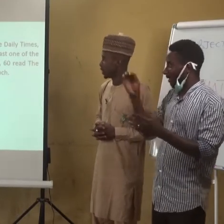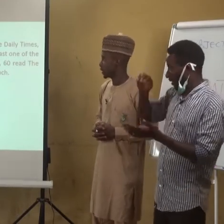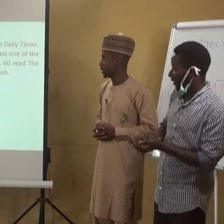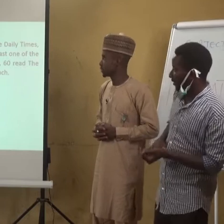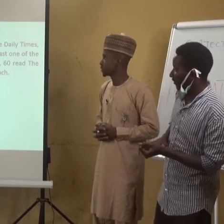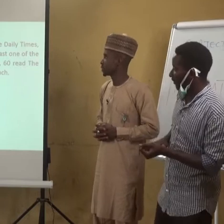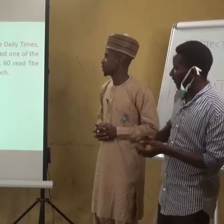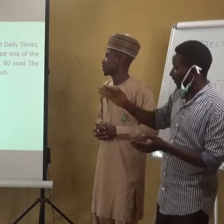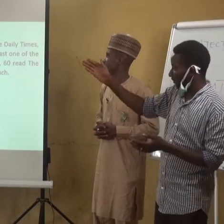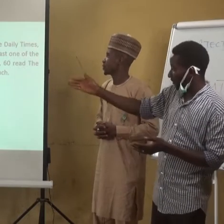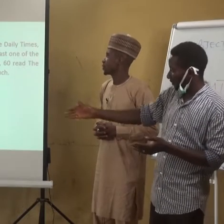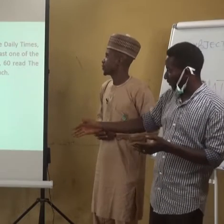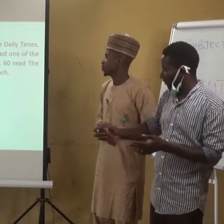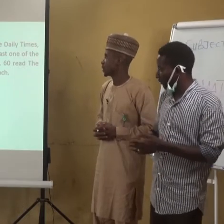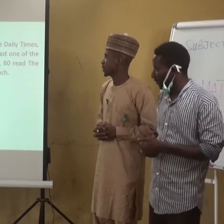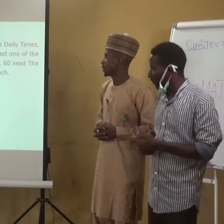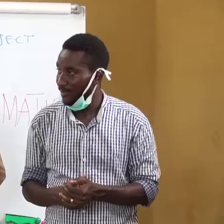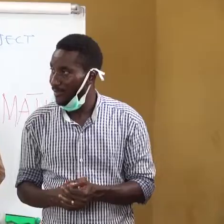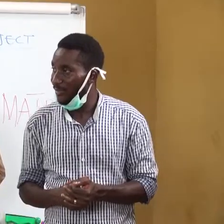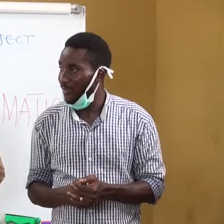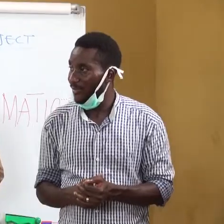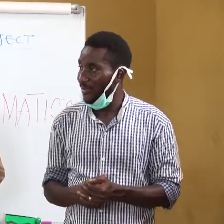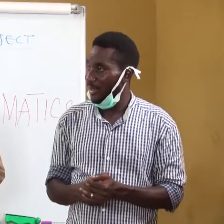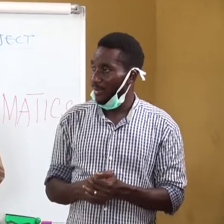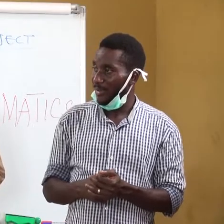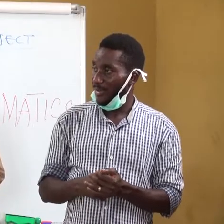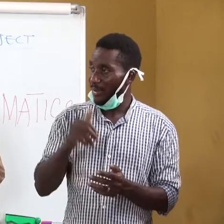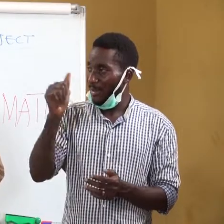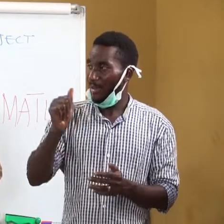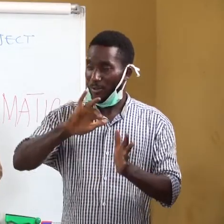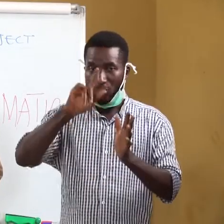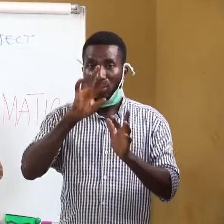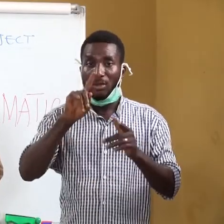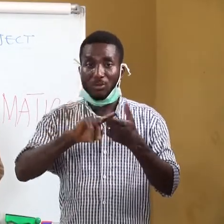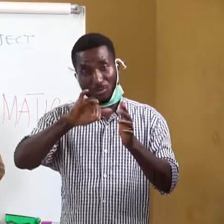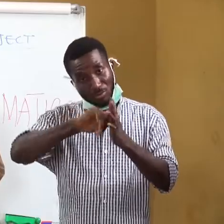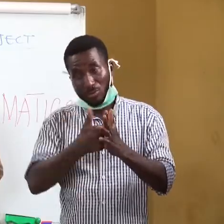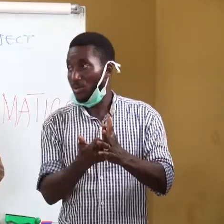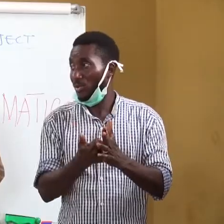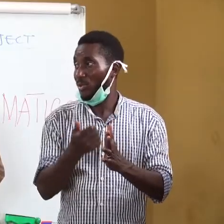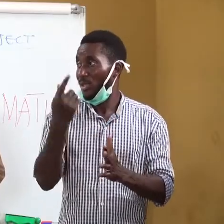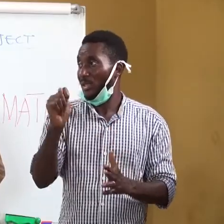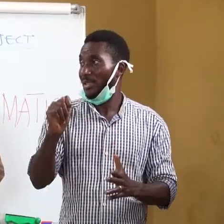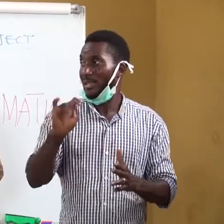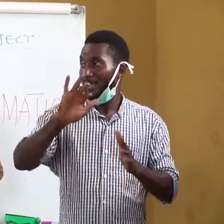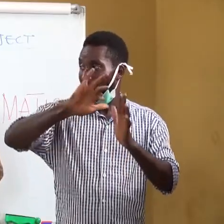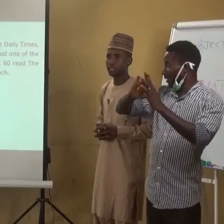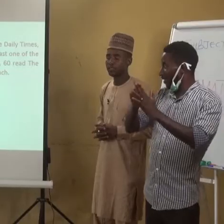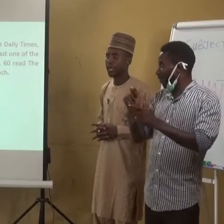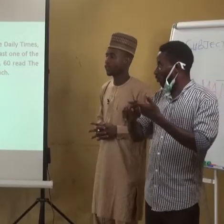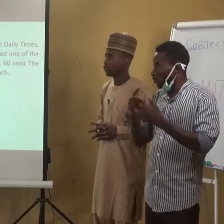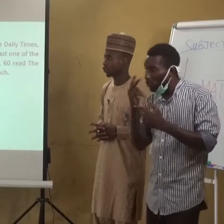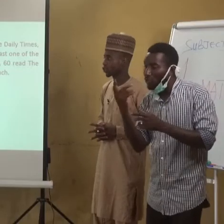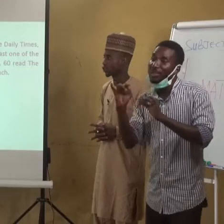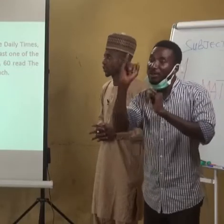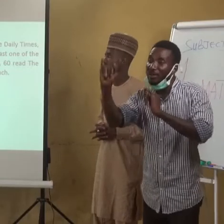and the Guardian, 60 read the Daily Times and the Punch, and 45 read the Guardian